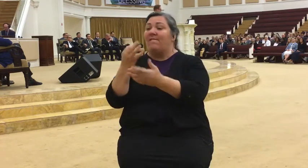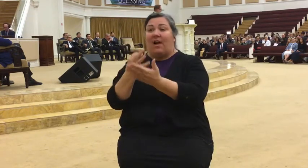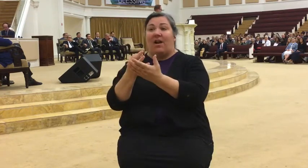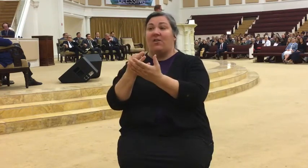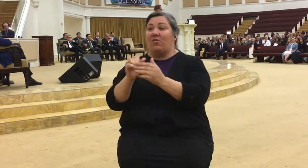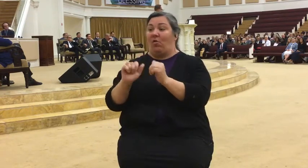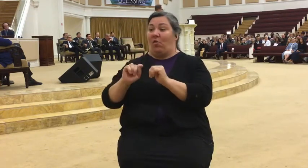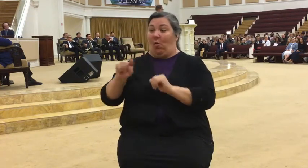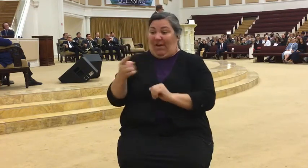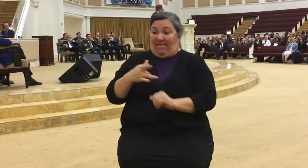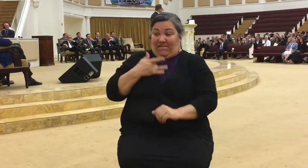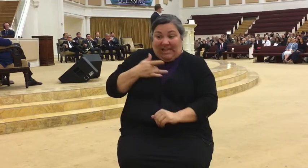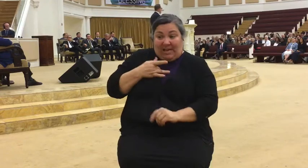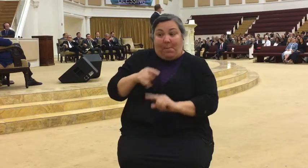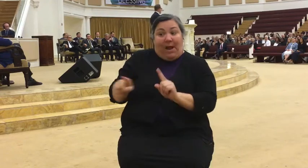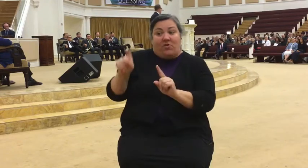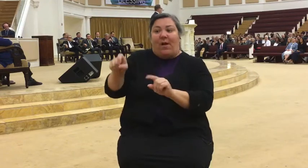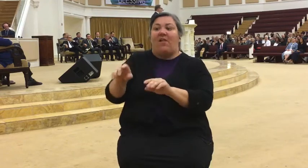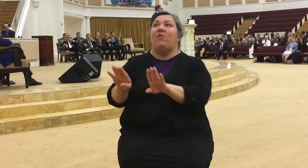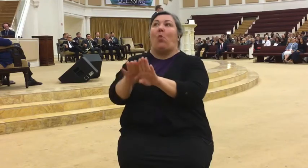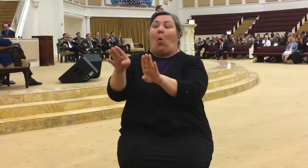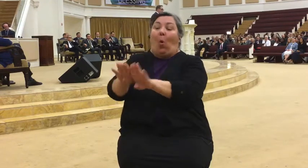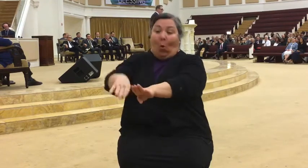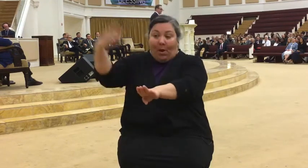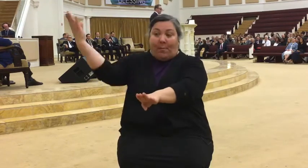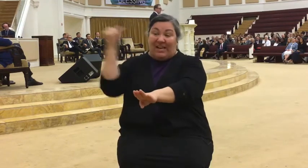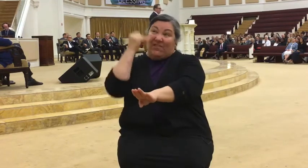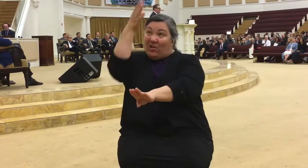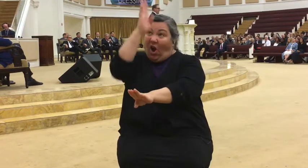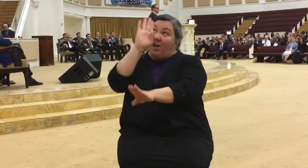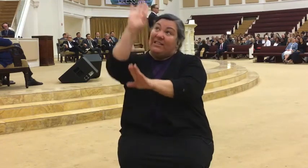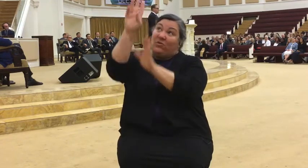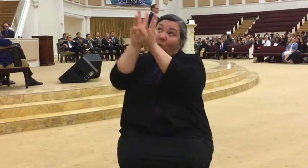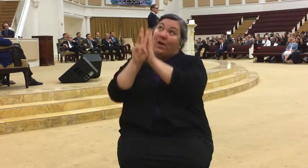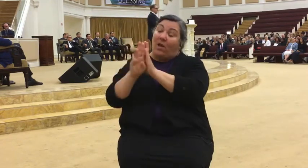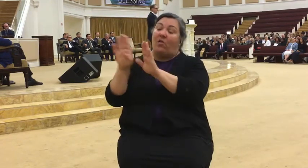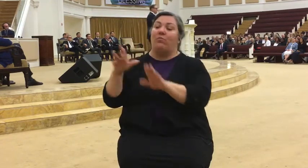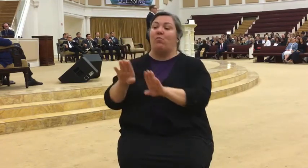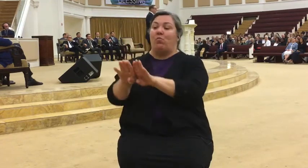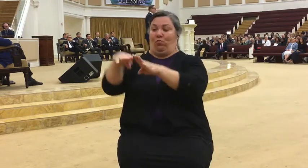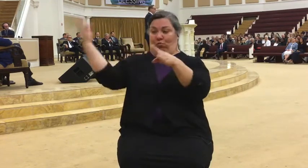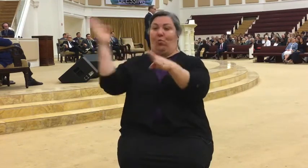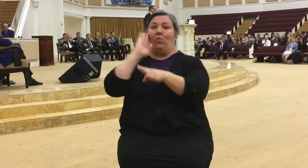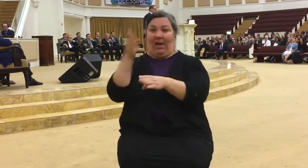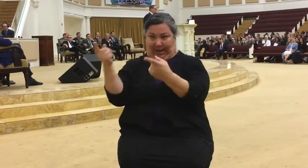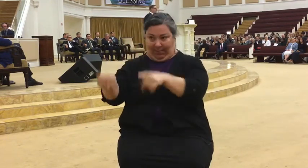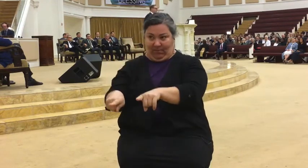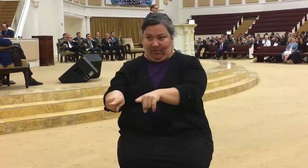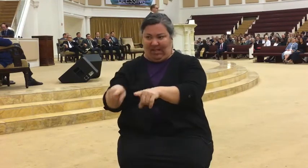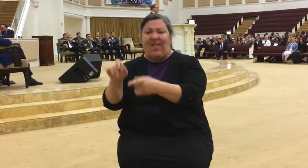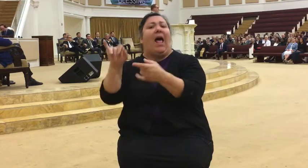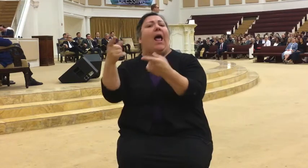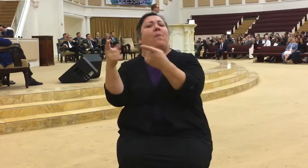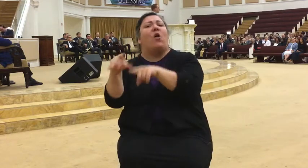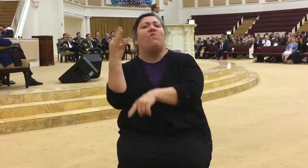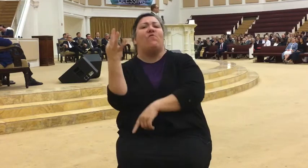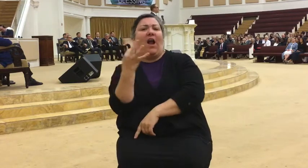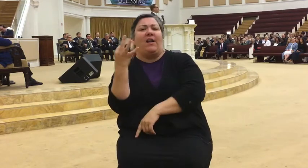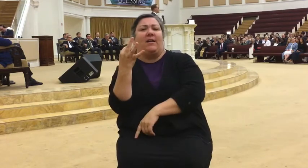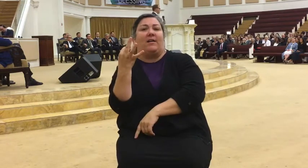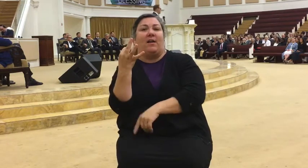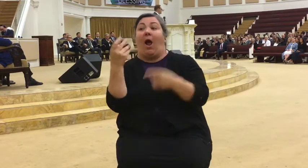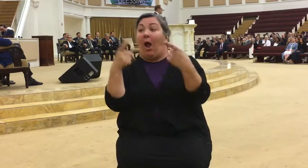door." And I said, "If it is the will of God, that door will open." That was on, I believe, Friday. On Monday, I